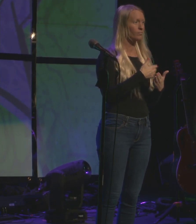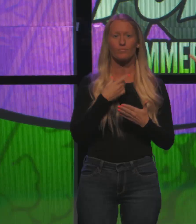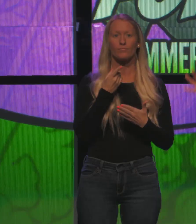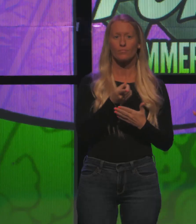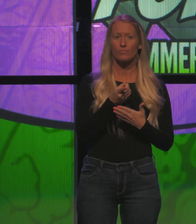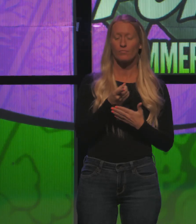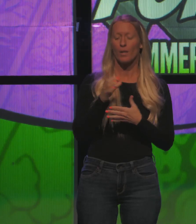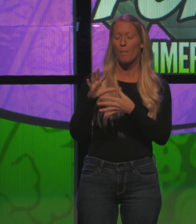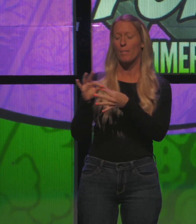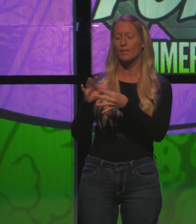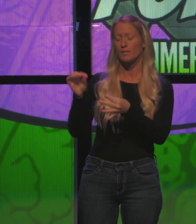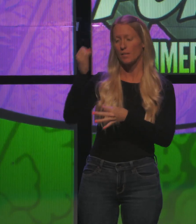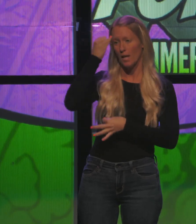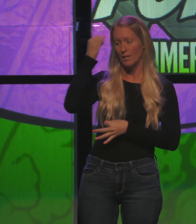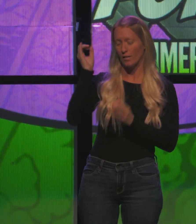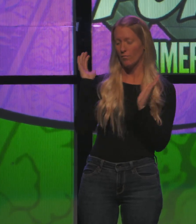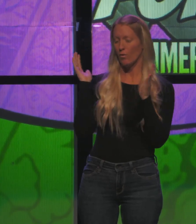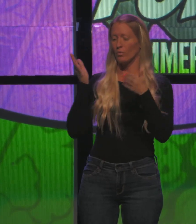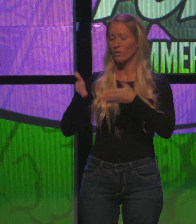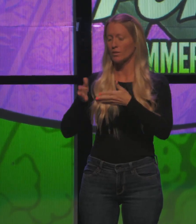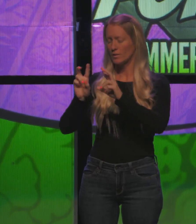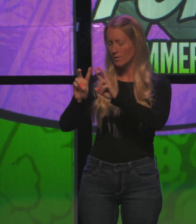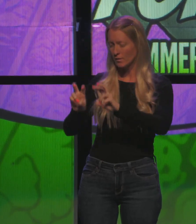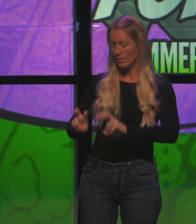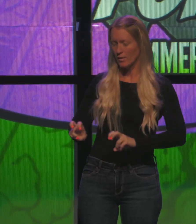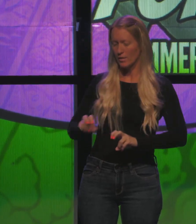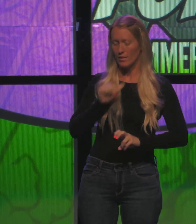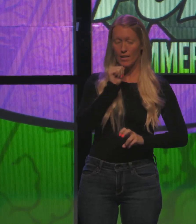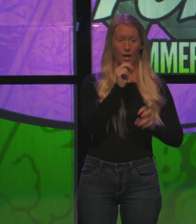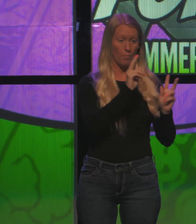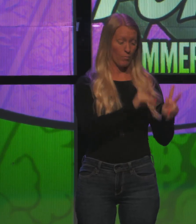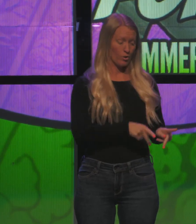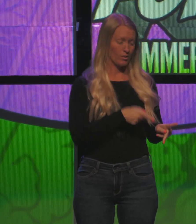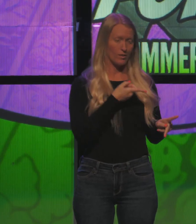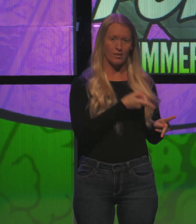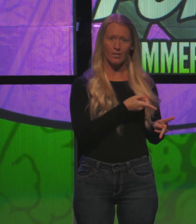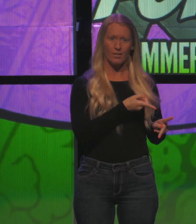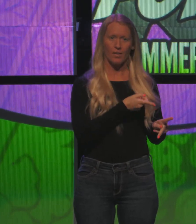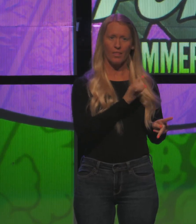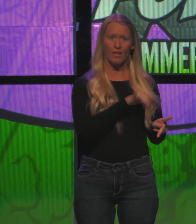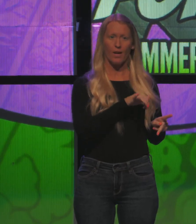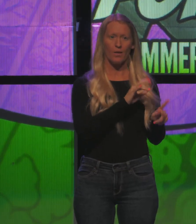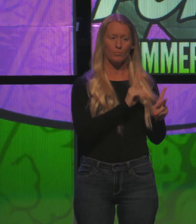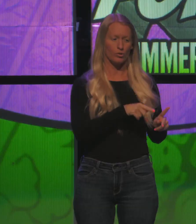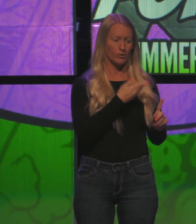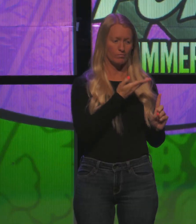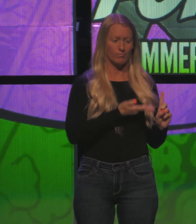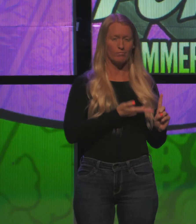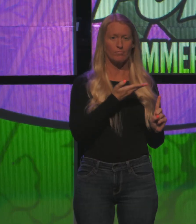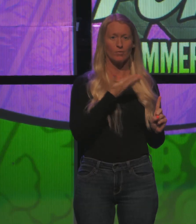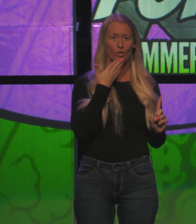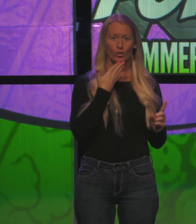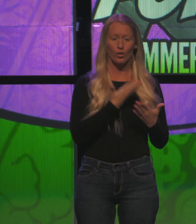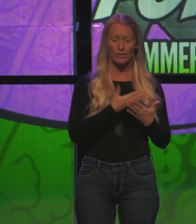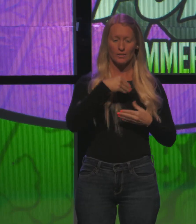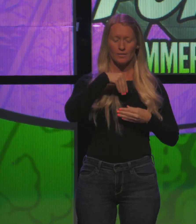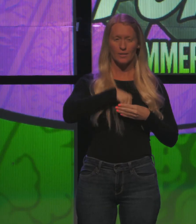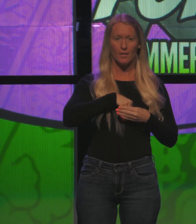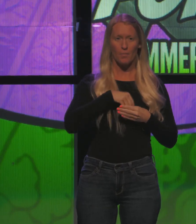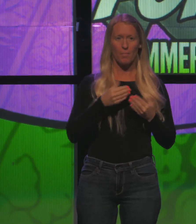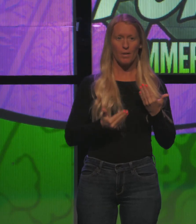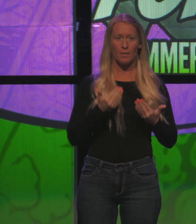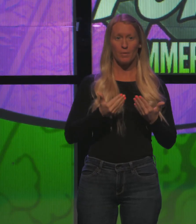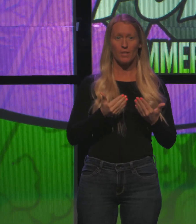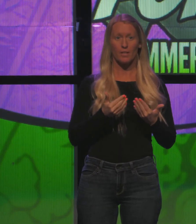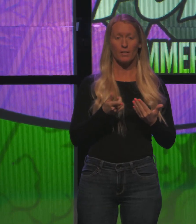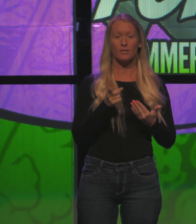than the very person that is there, because in the midst of that person, there is goodness in there. Maybe that's the very reason why